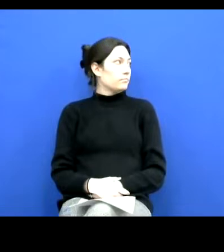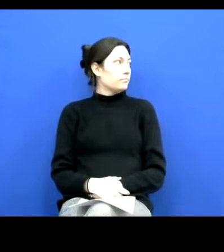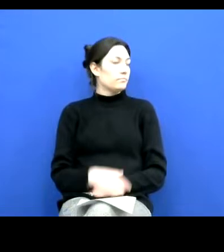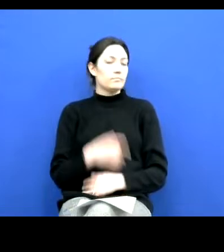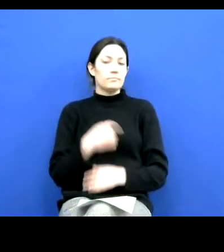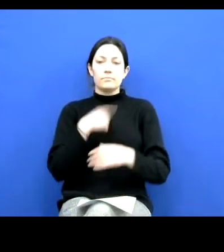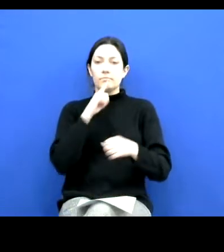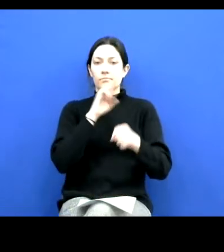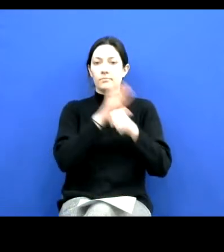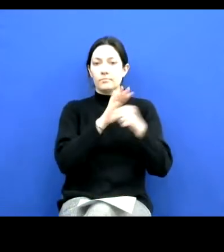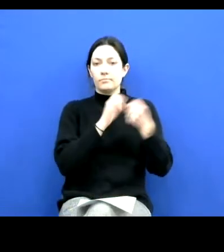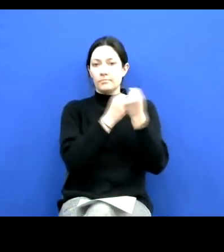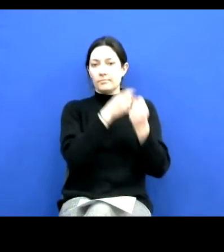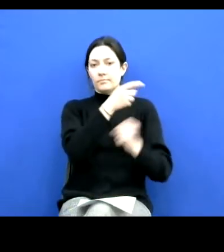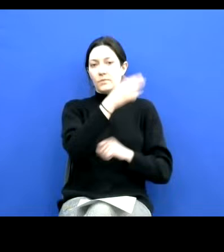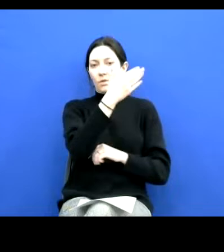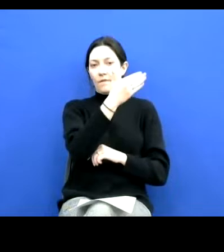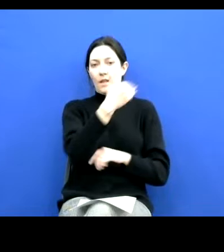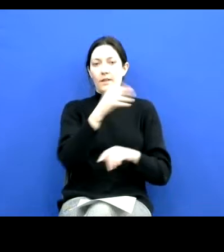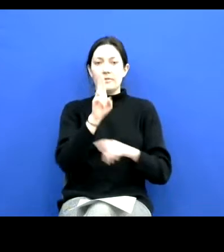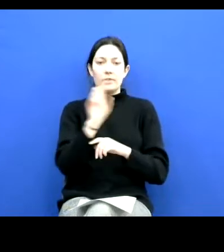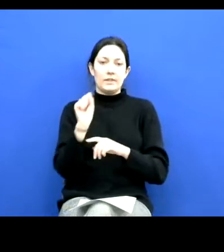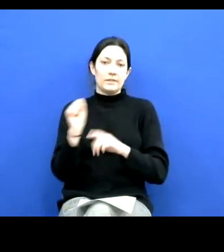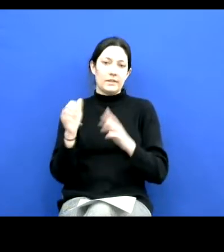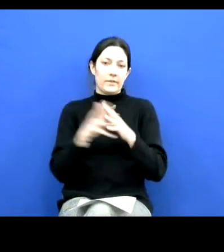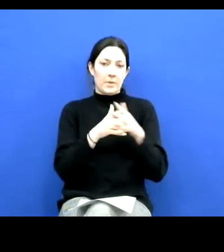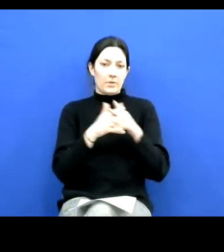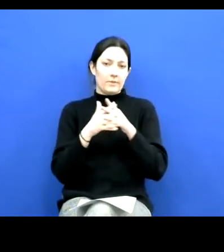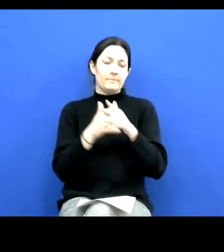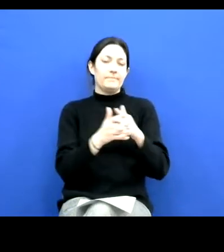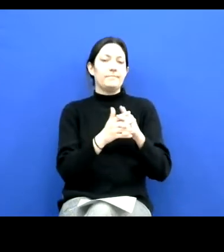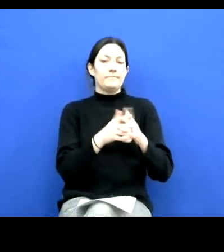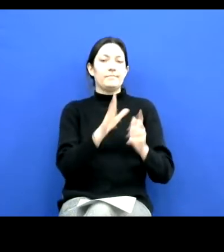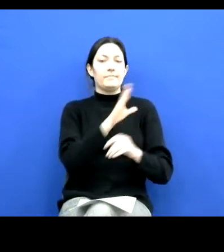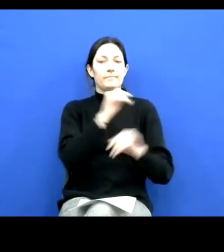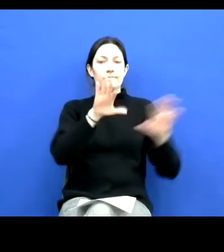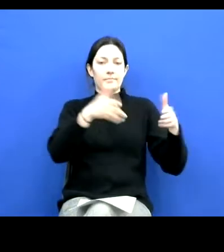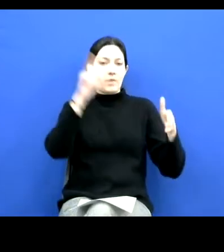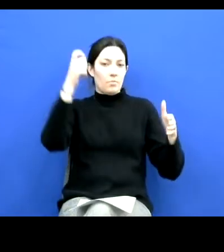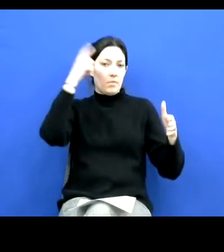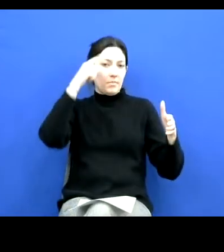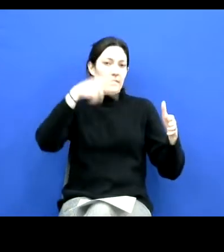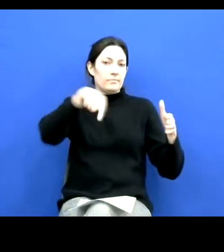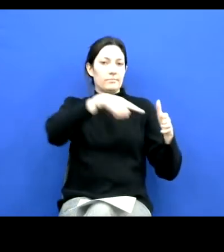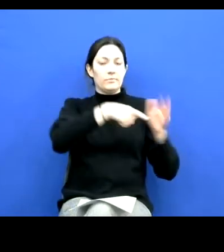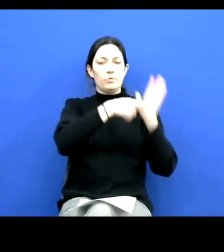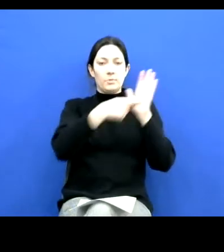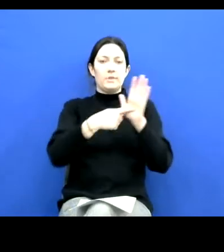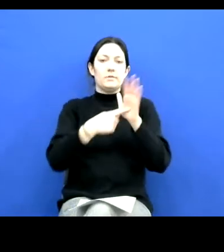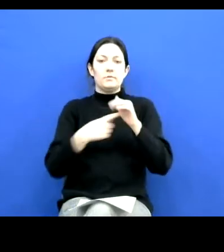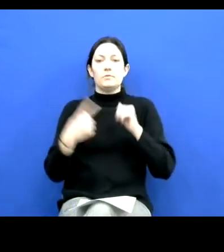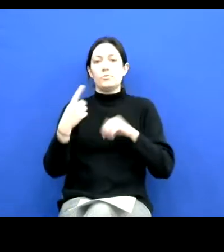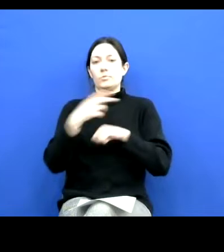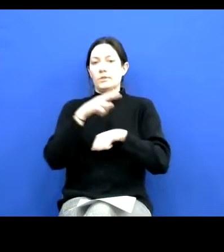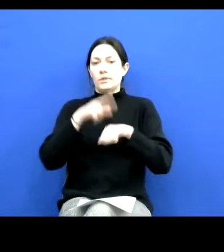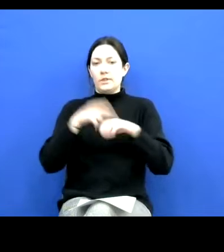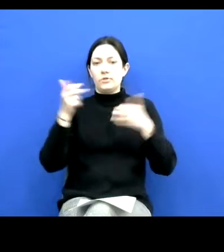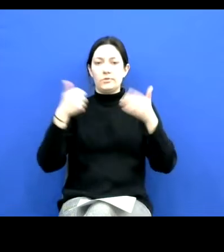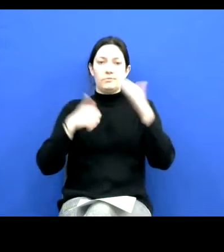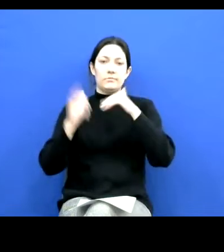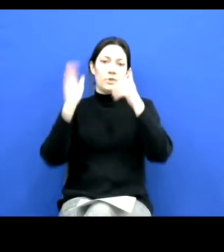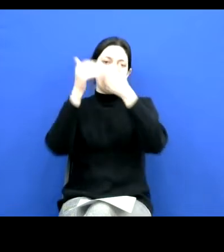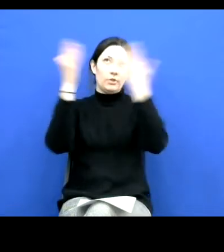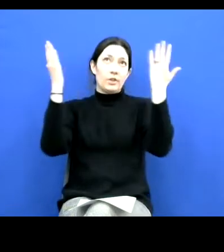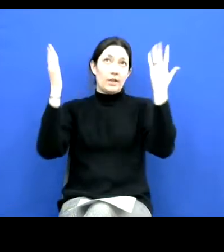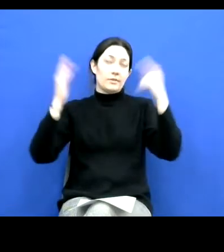Pledge allegiance to the flag of the United States of America and to the republic for which it stands, one